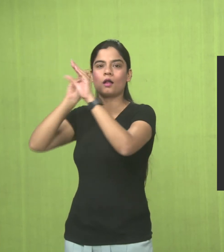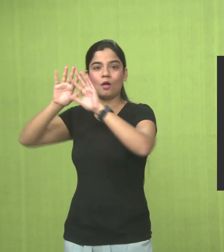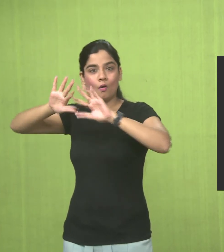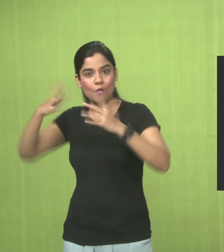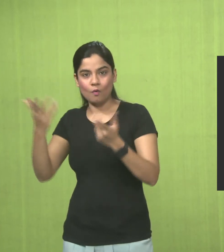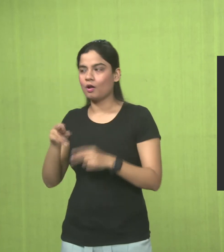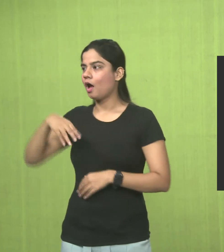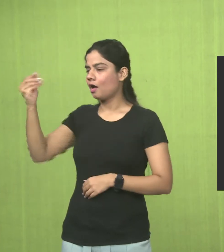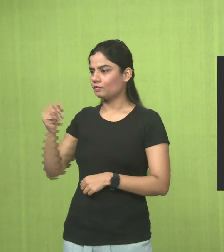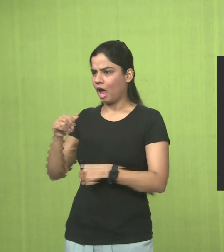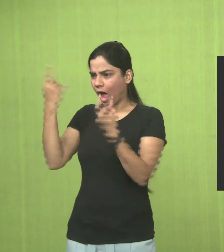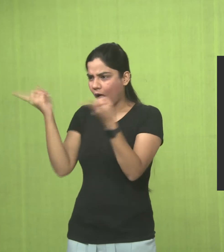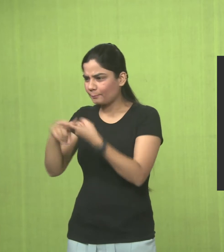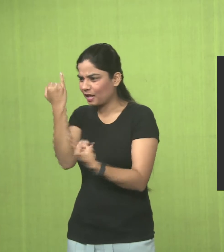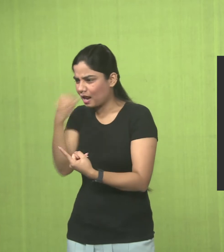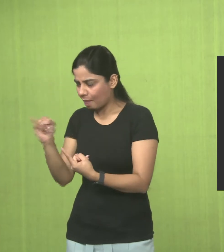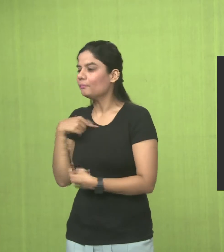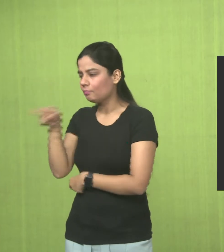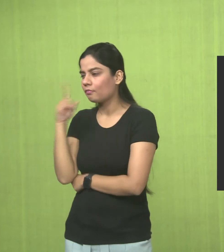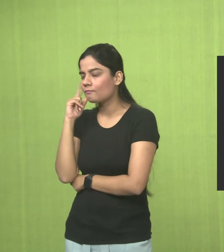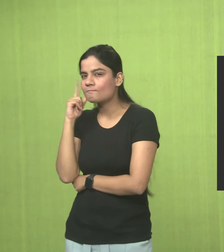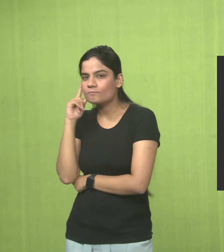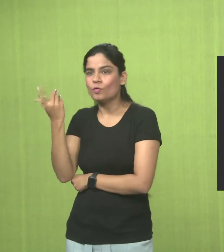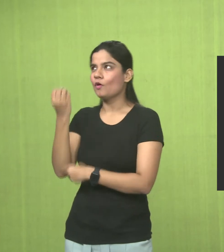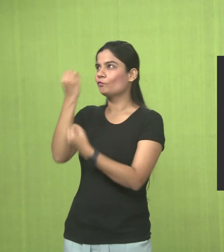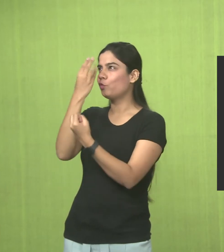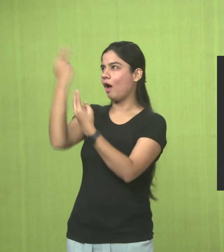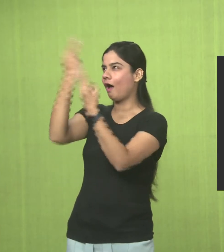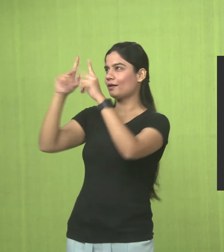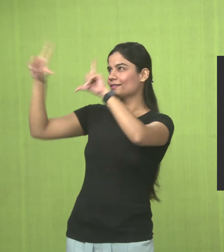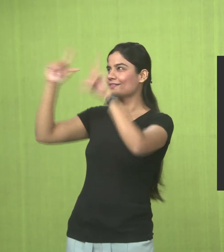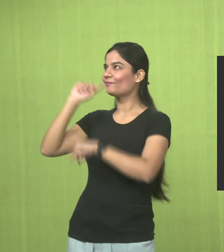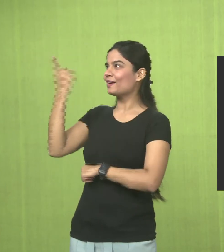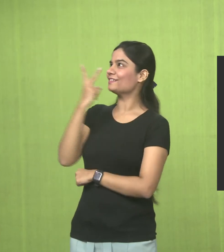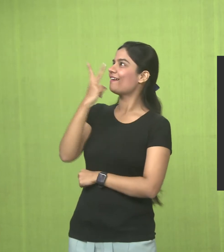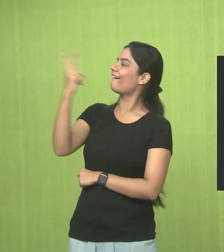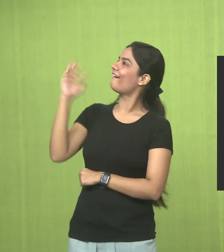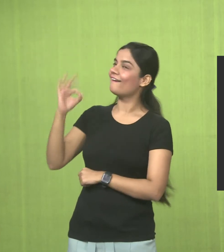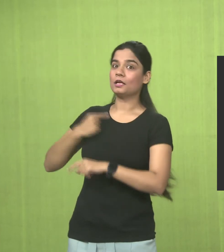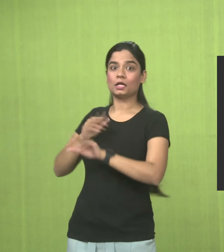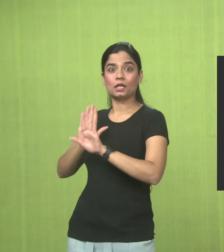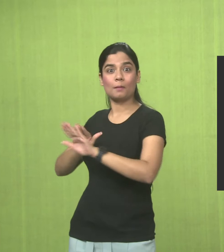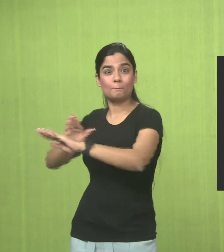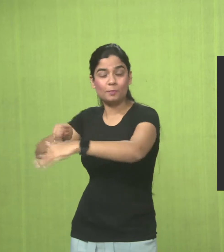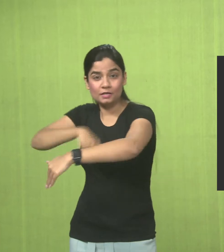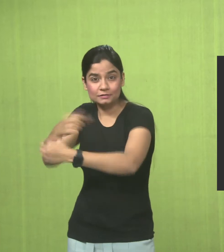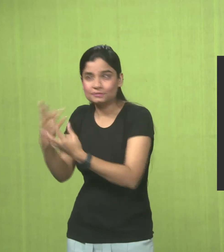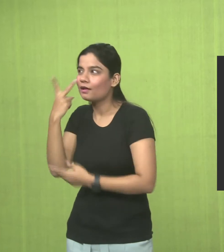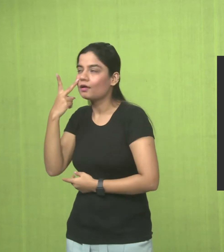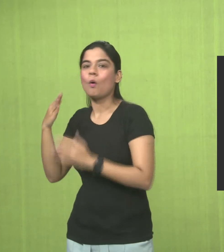improvement. For example, if there is an emergency in the house and I can definitely use home science to